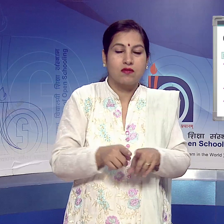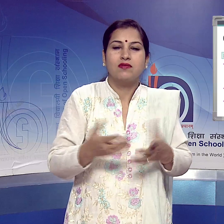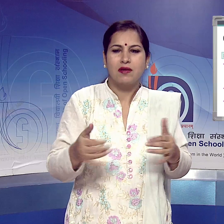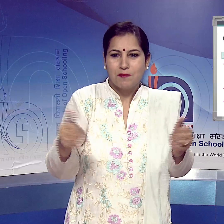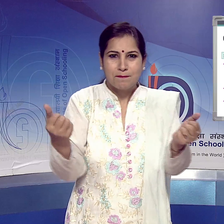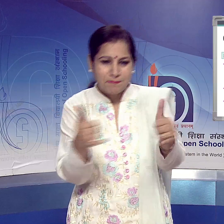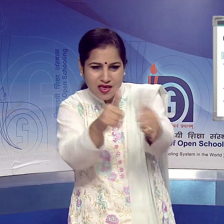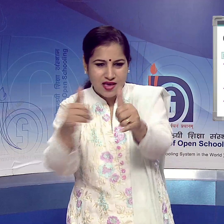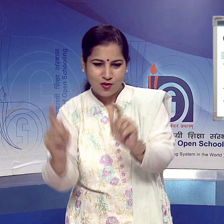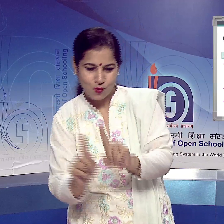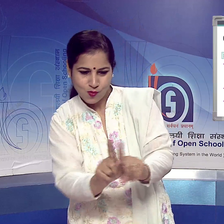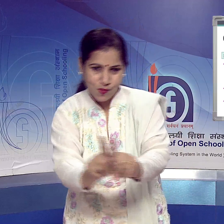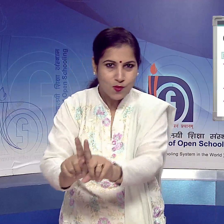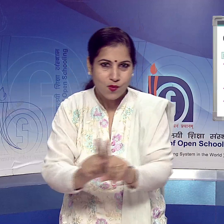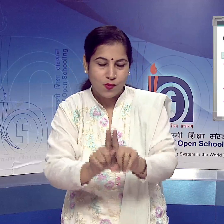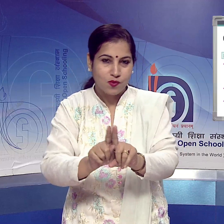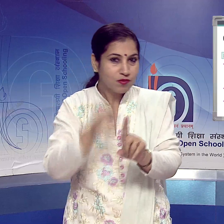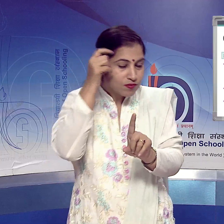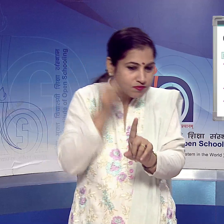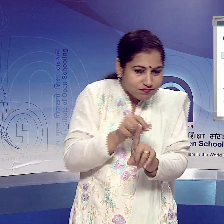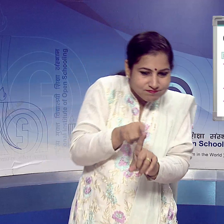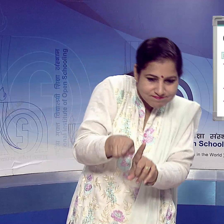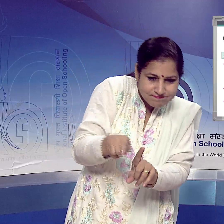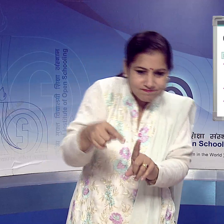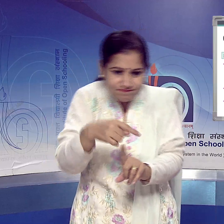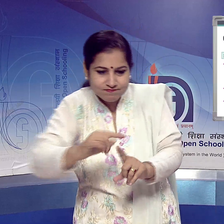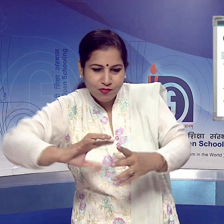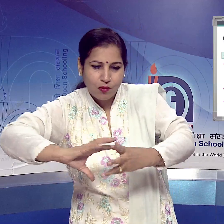Preschoolers and kindergartners.